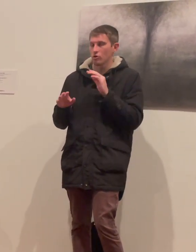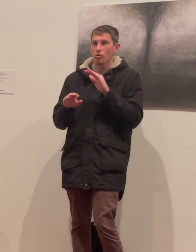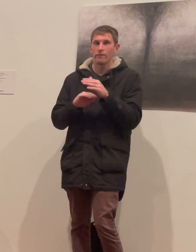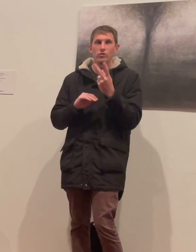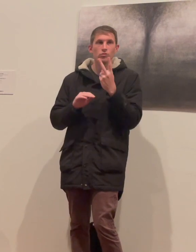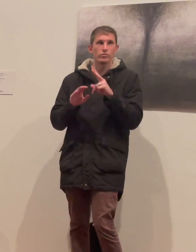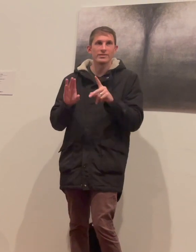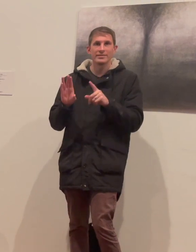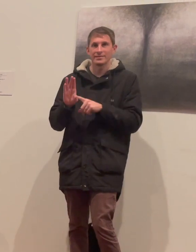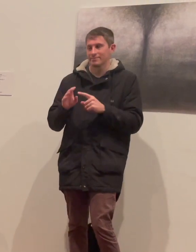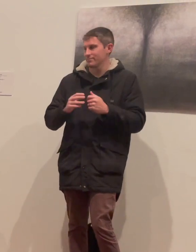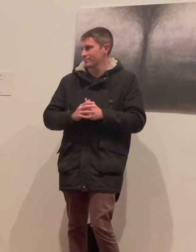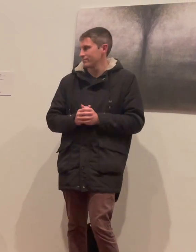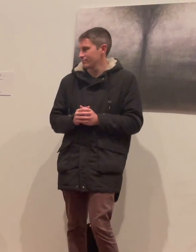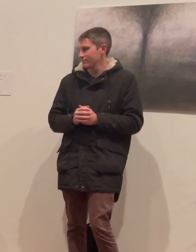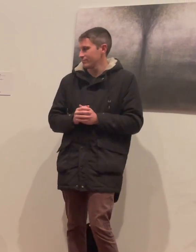Yeah.